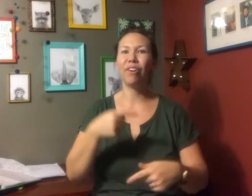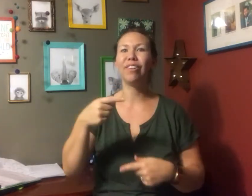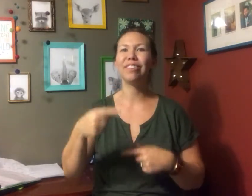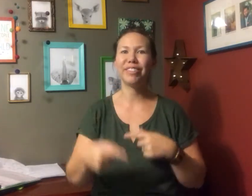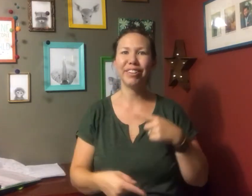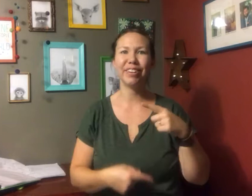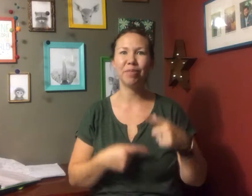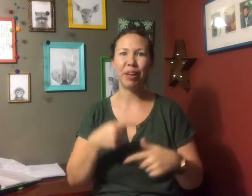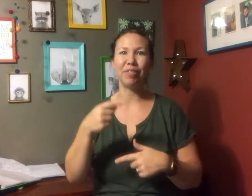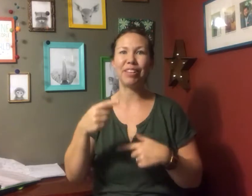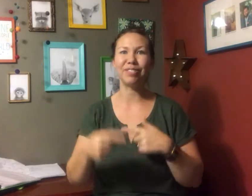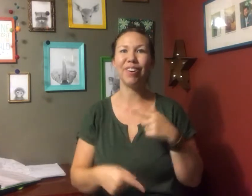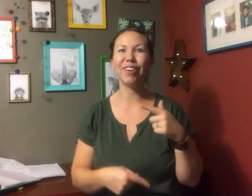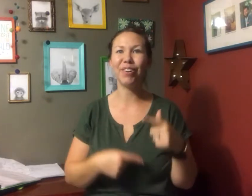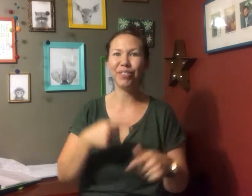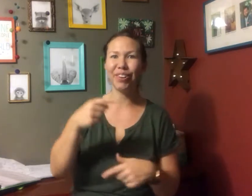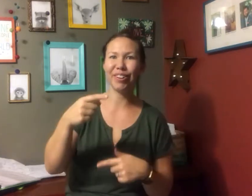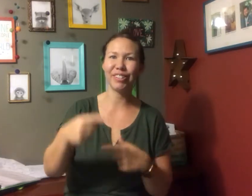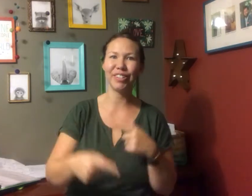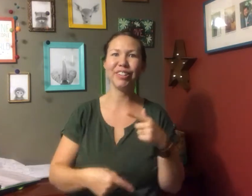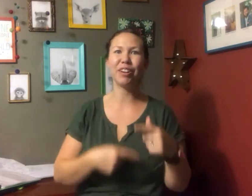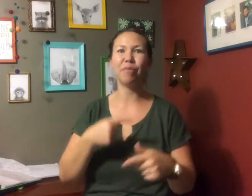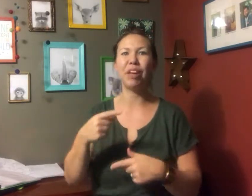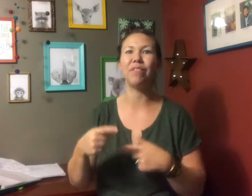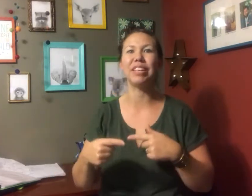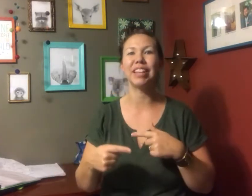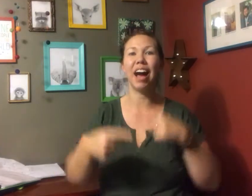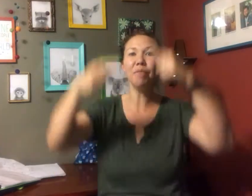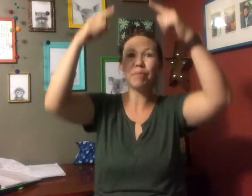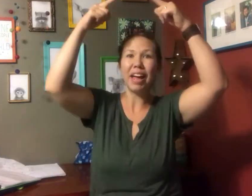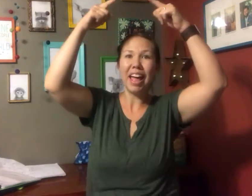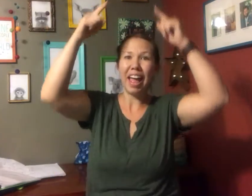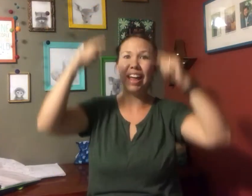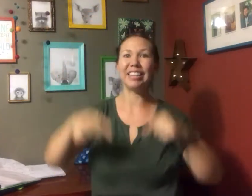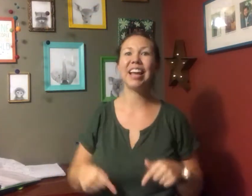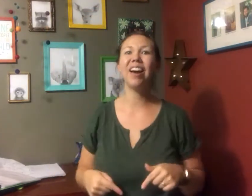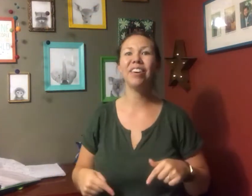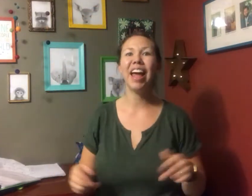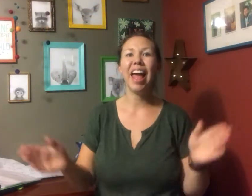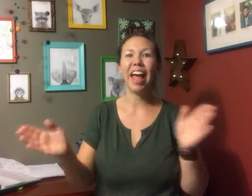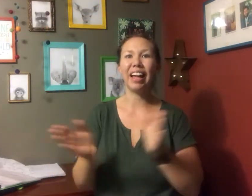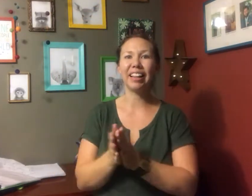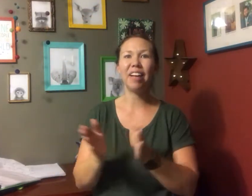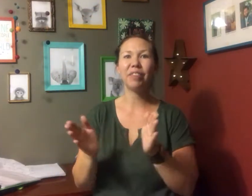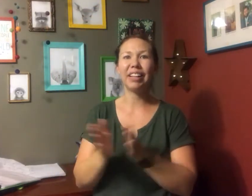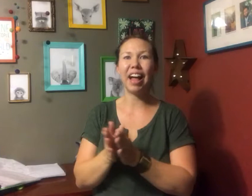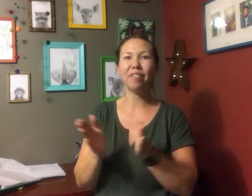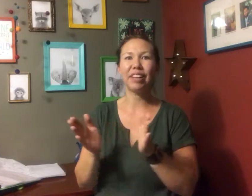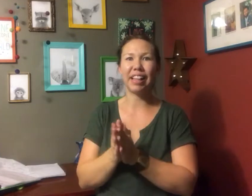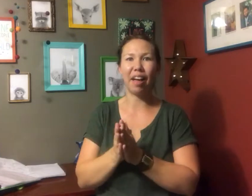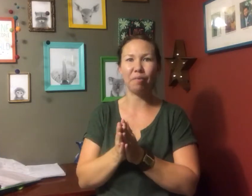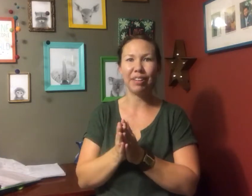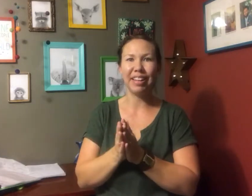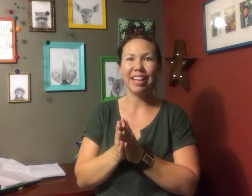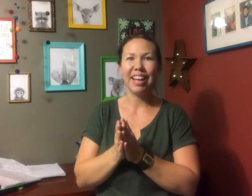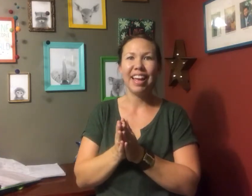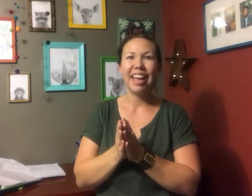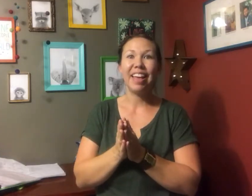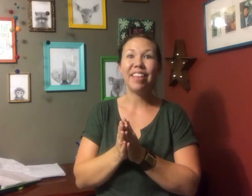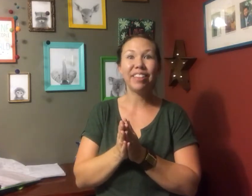roll, sugar babies. Roll, roll, sugar babies. Up and down and clap, clap, clap. And then the